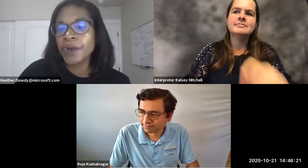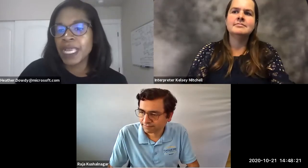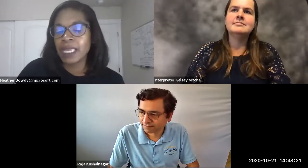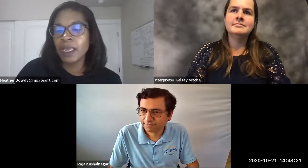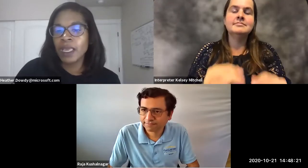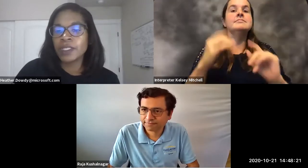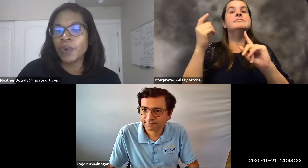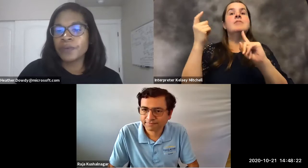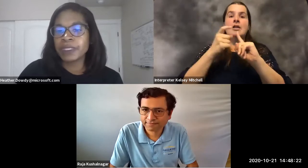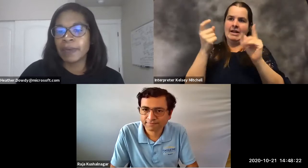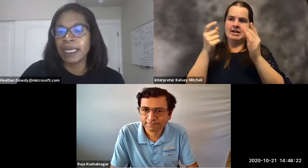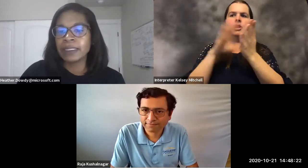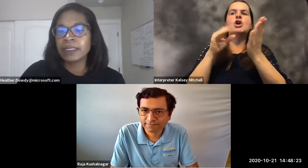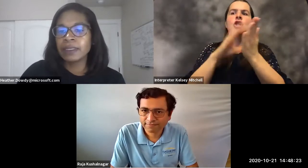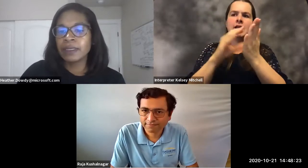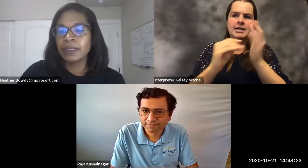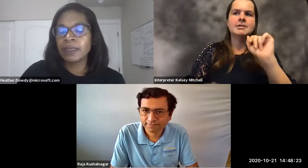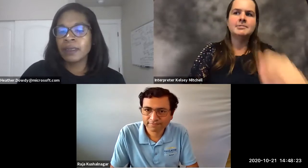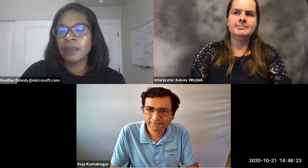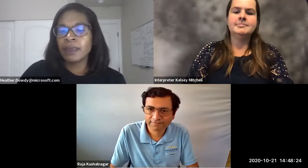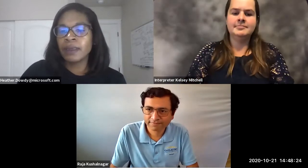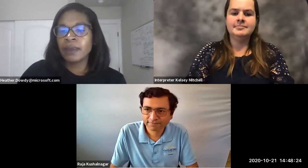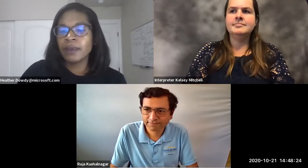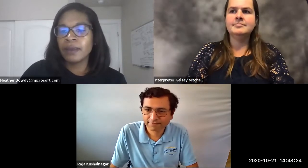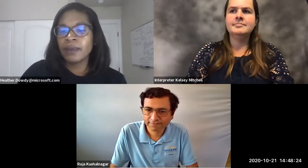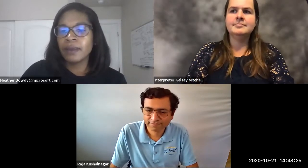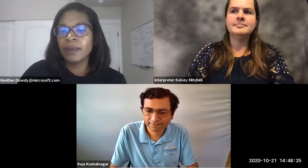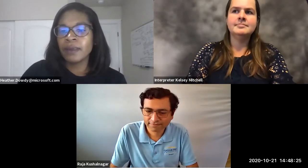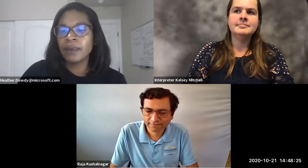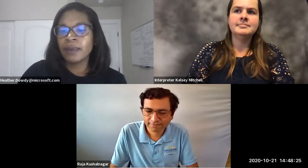Automated learning is one response.